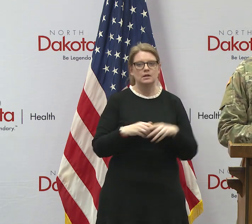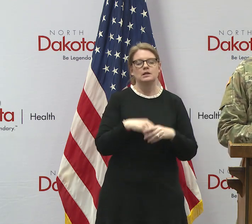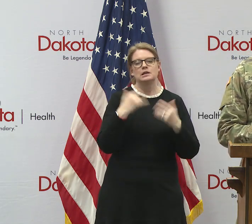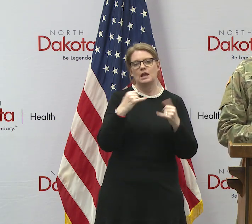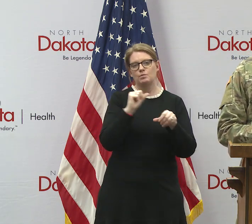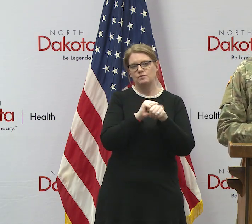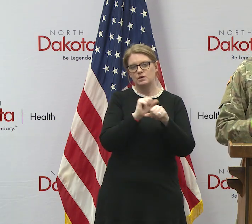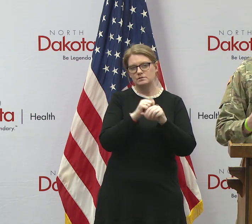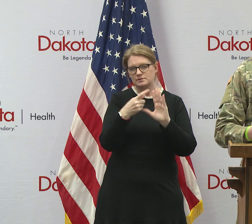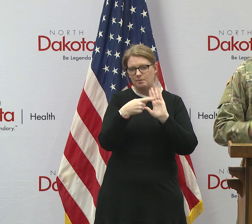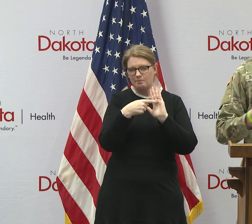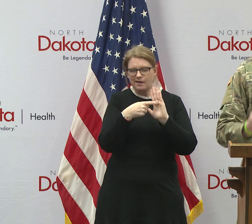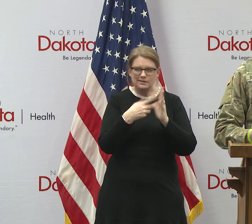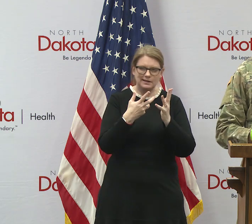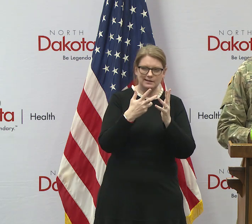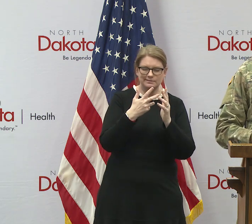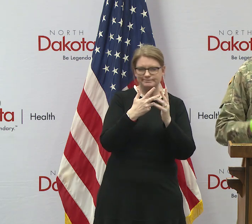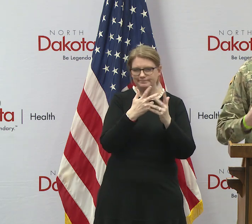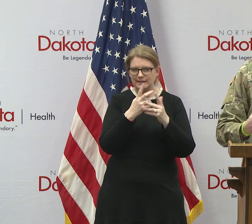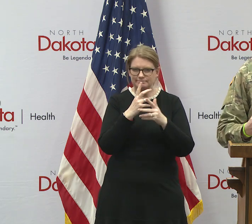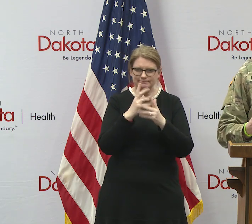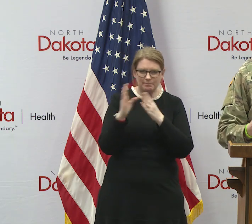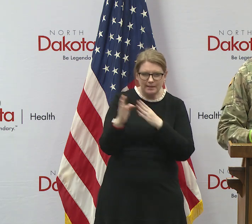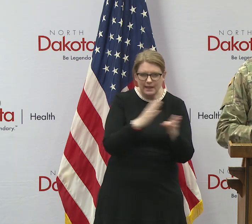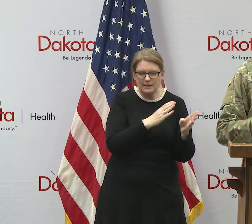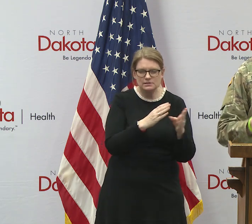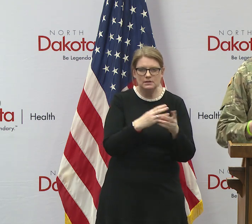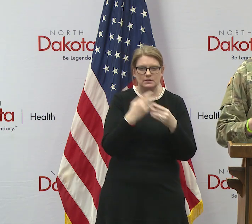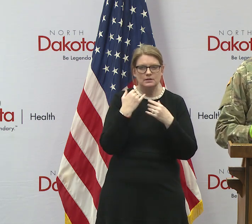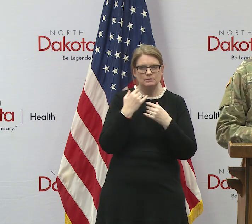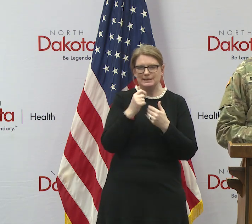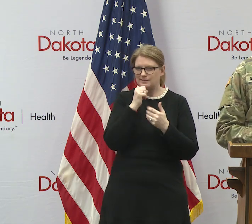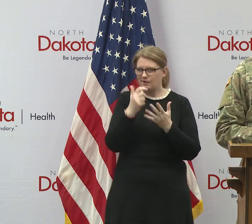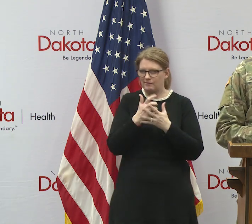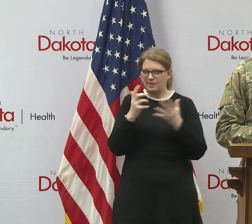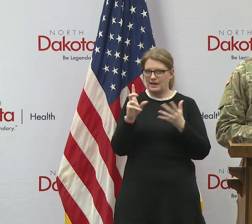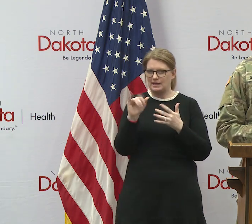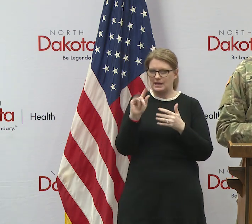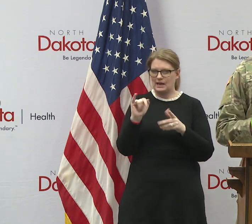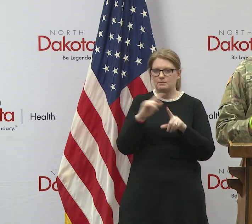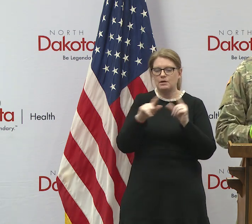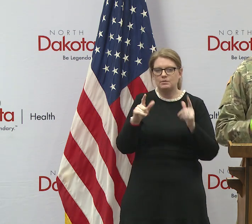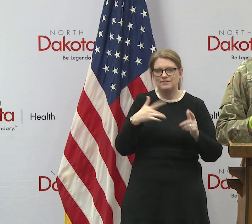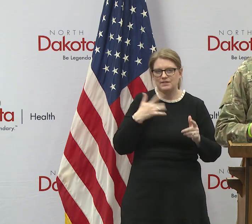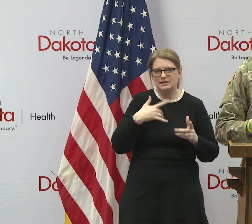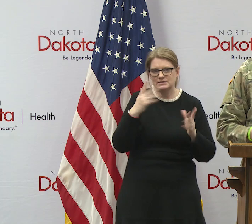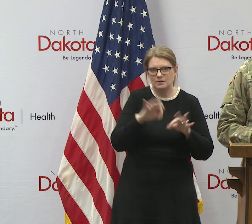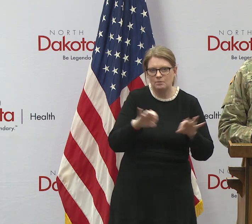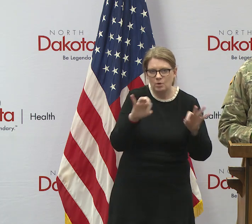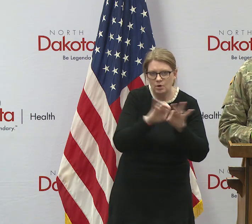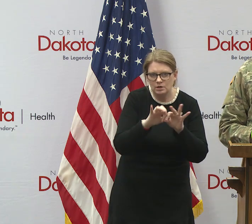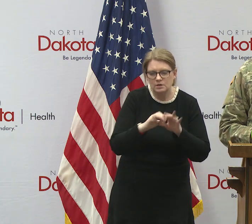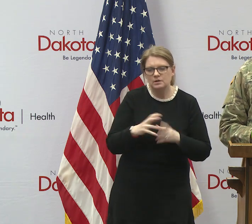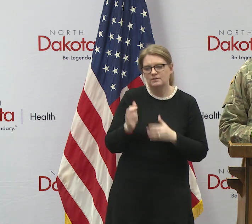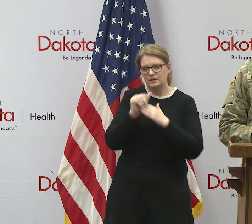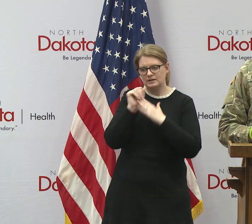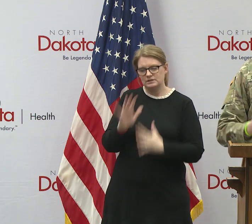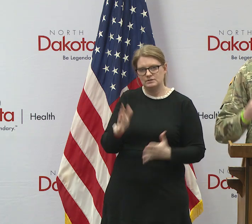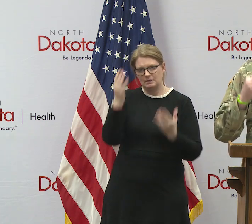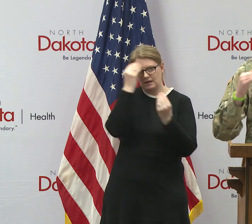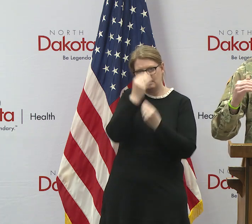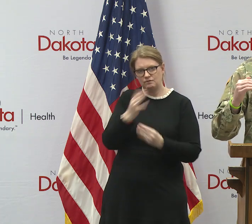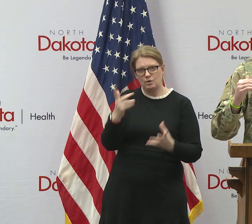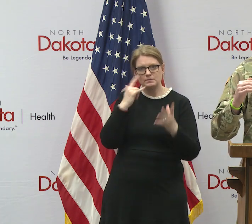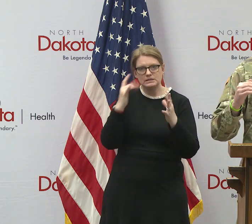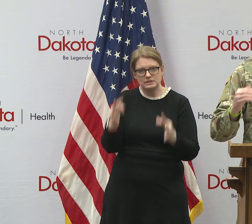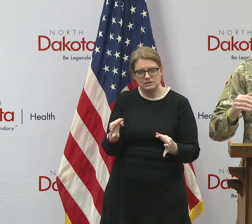some modeling. We're refining that. We have very little data now, but we know that's important. Because for leaders to make informed decisions, you